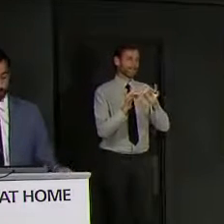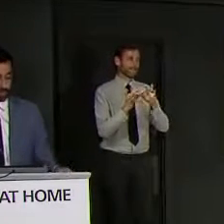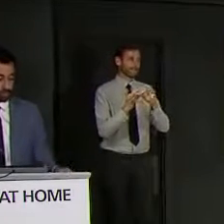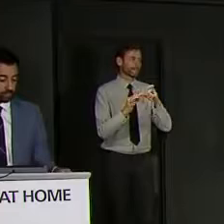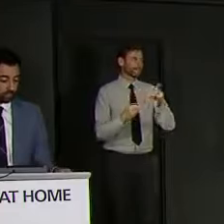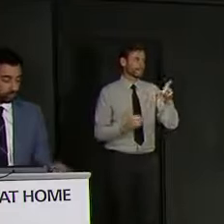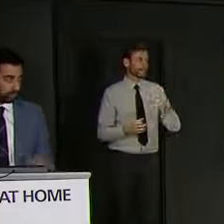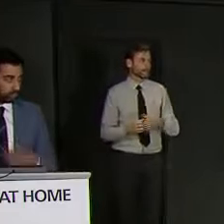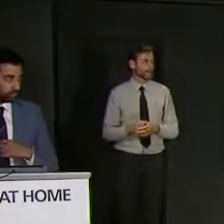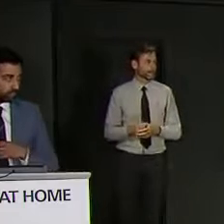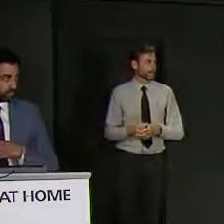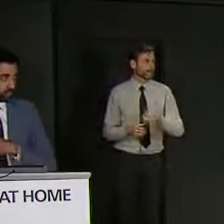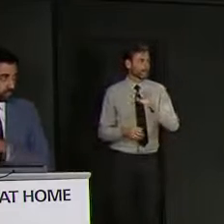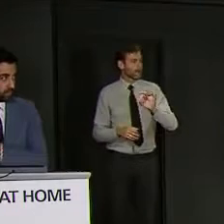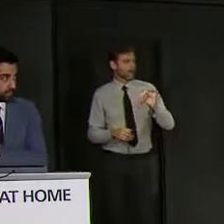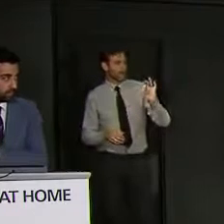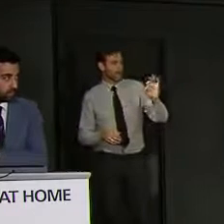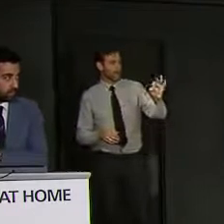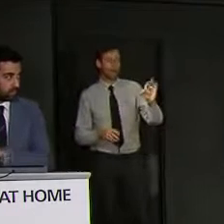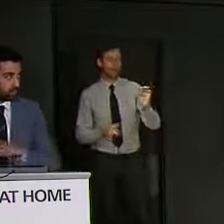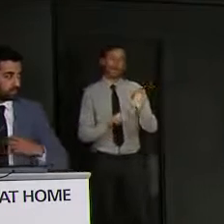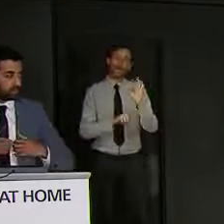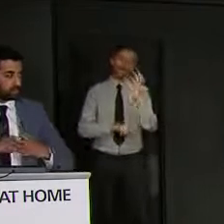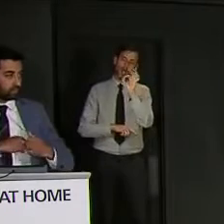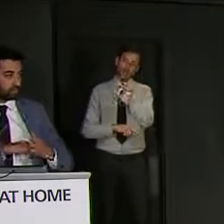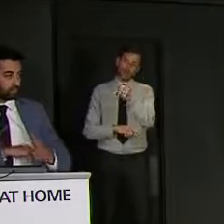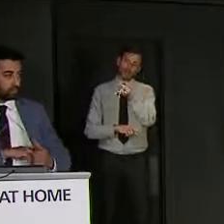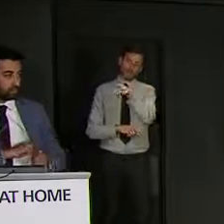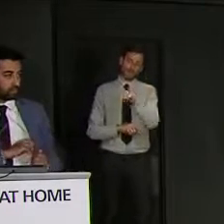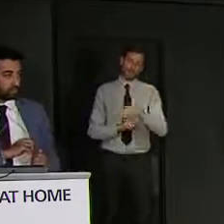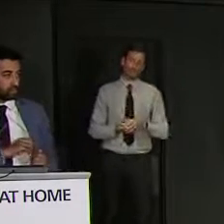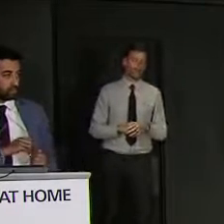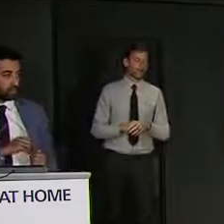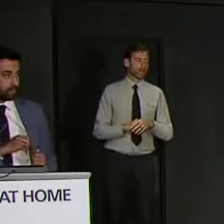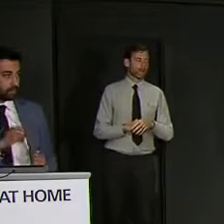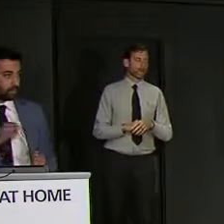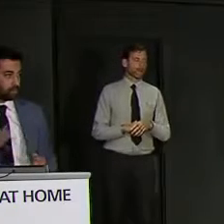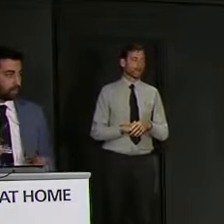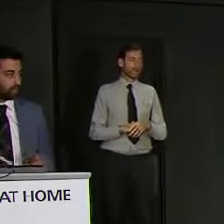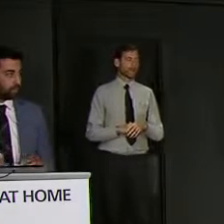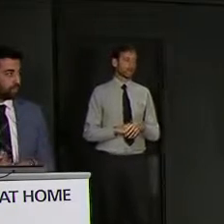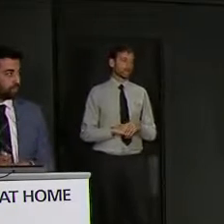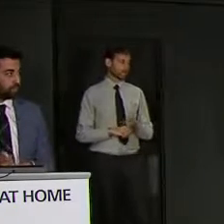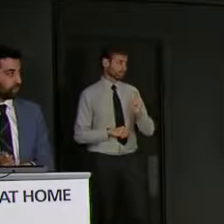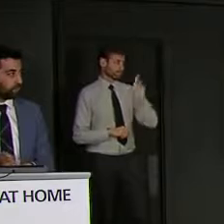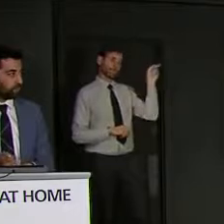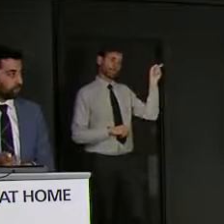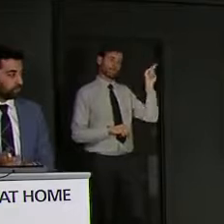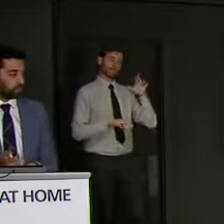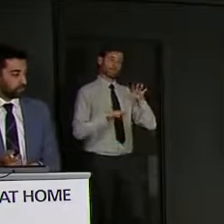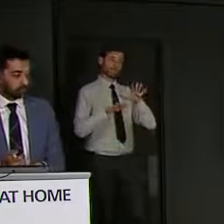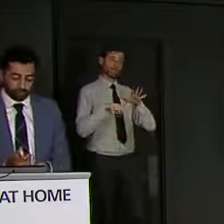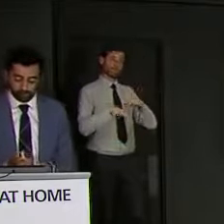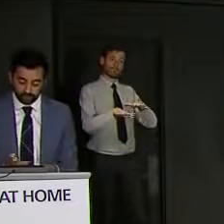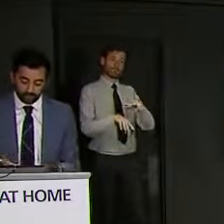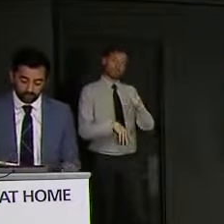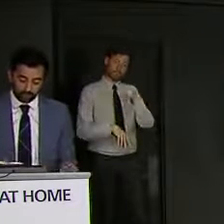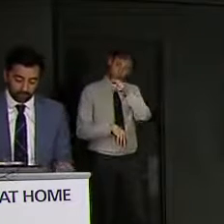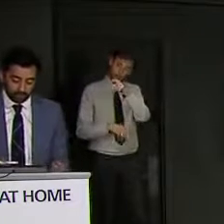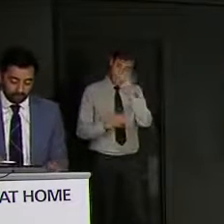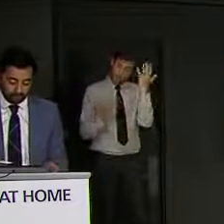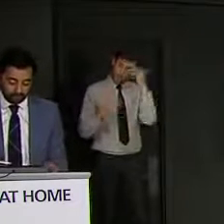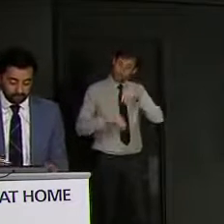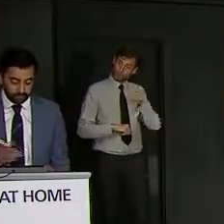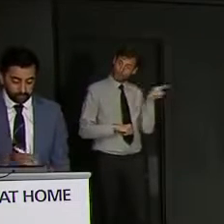Justice Secretary, can I ask you, how concerned are you that people have been gathering in Edinburgh and on Glasgow